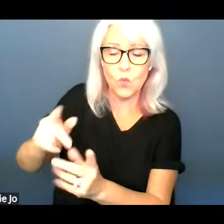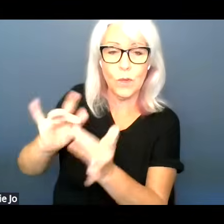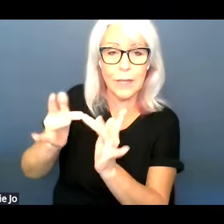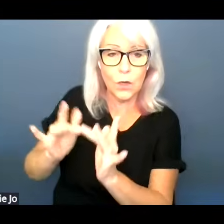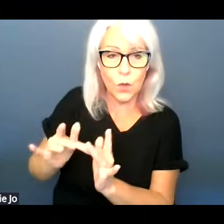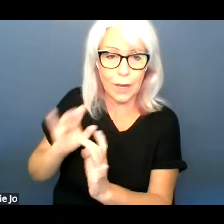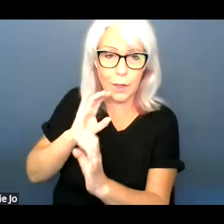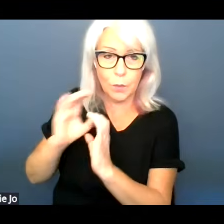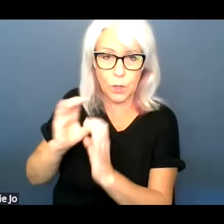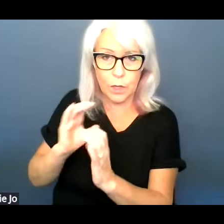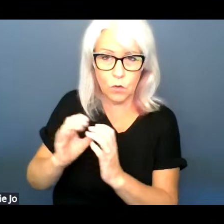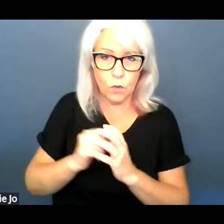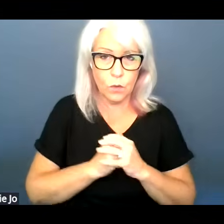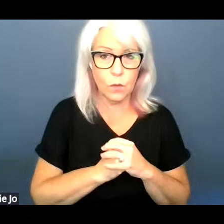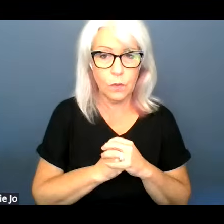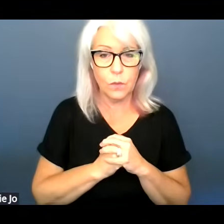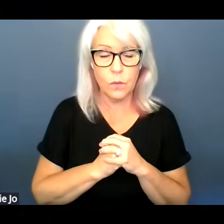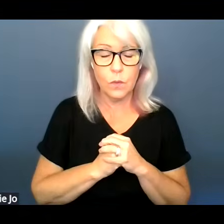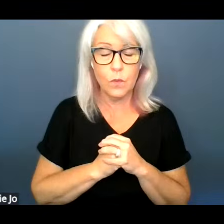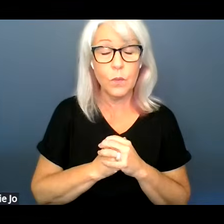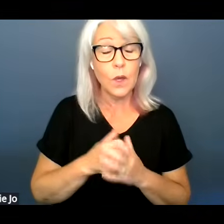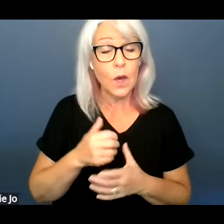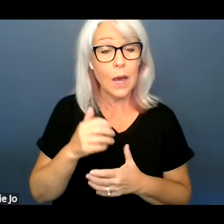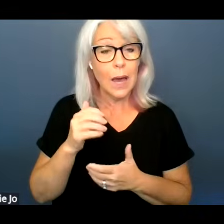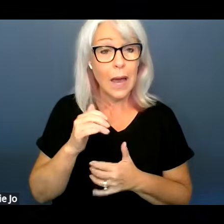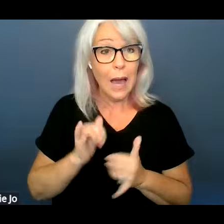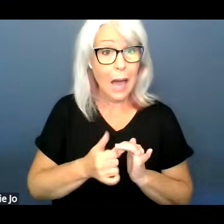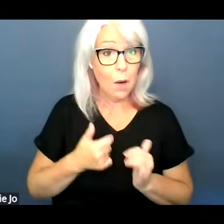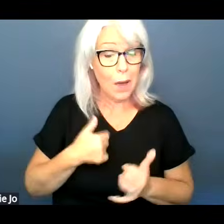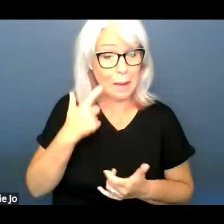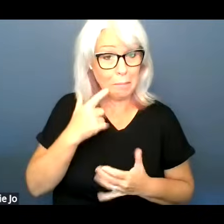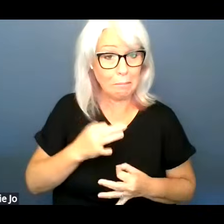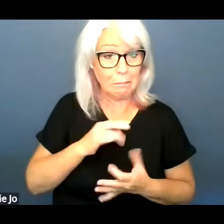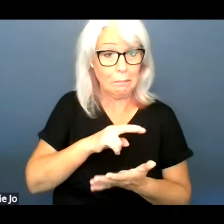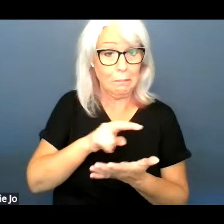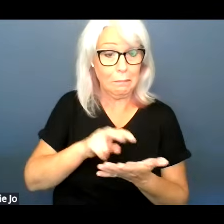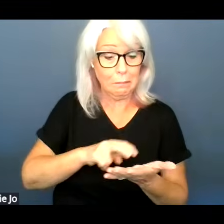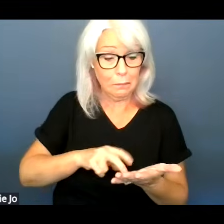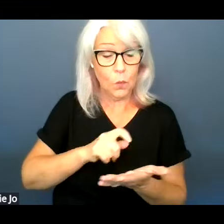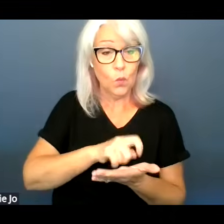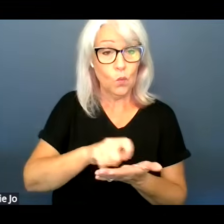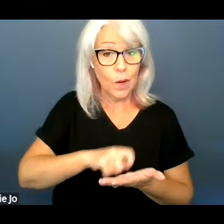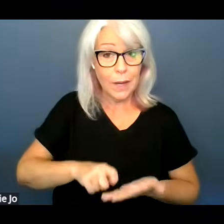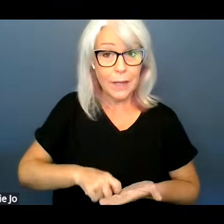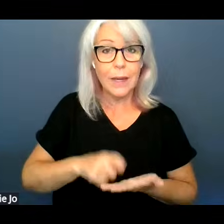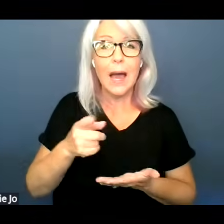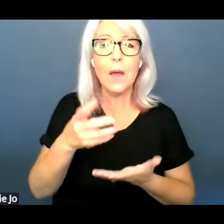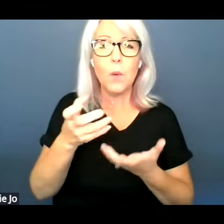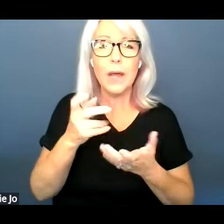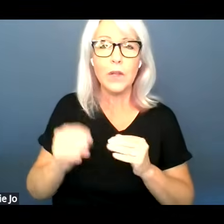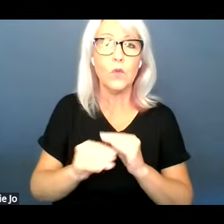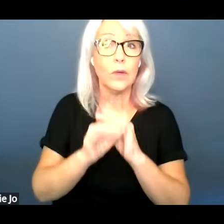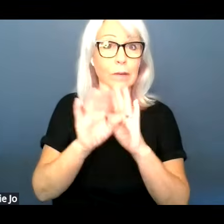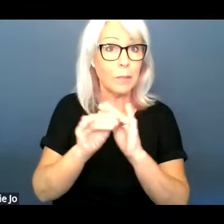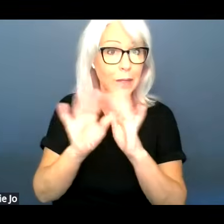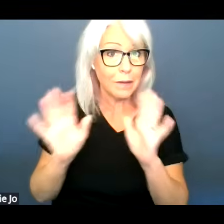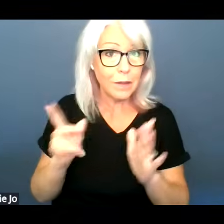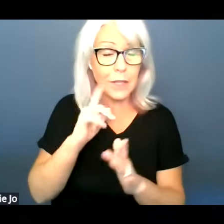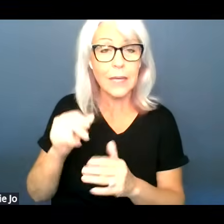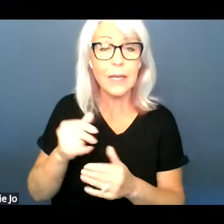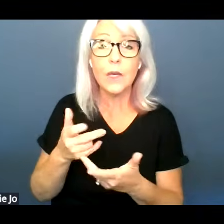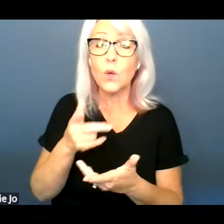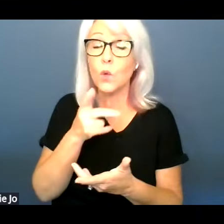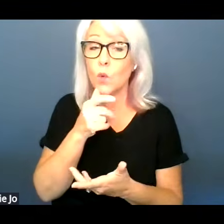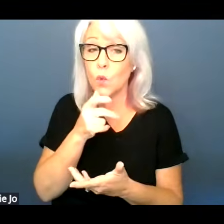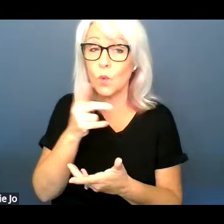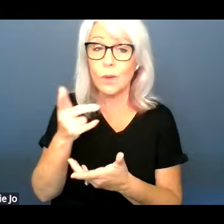structured it, which is what was on the petition as well, was expressly apply the law requiring disclosure of who paid for political communications, which we